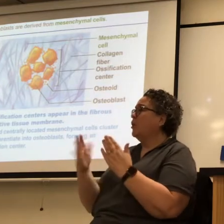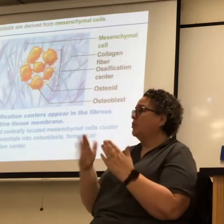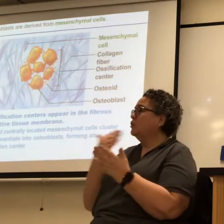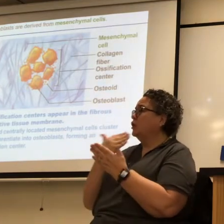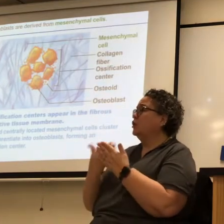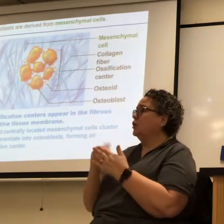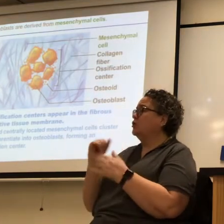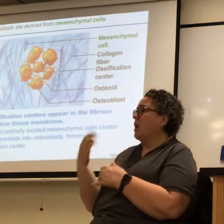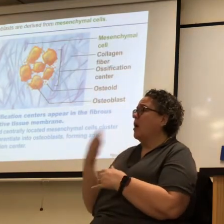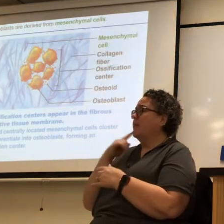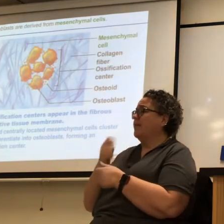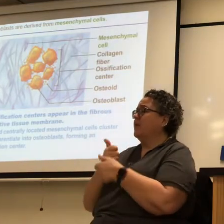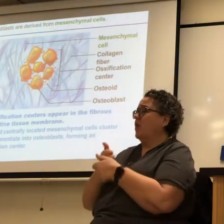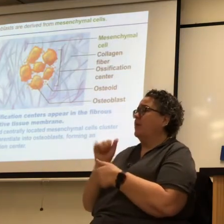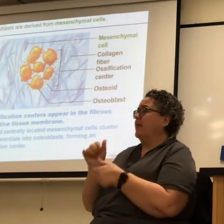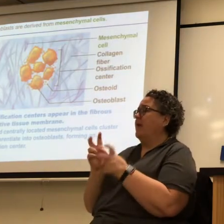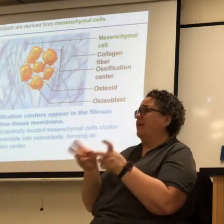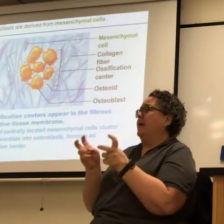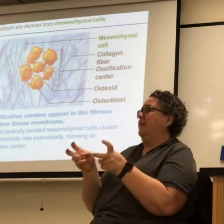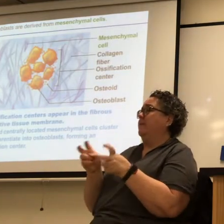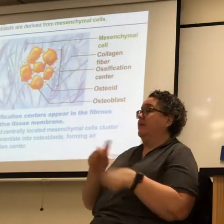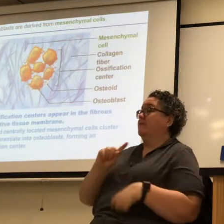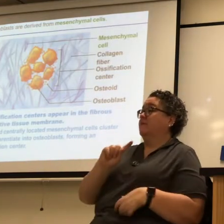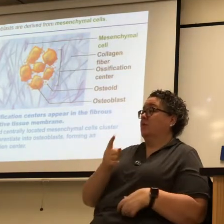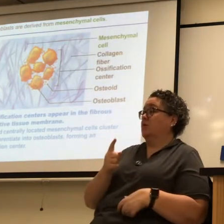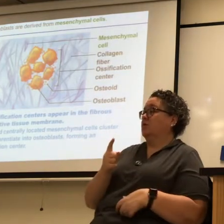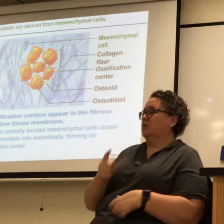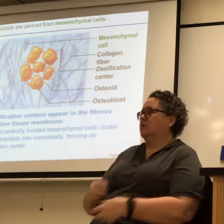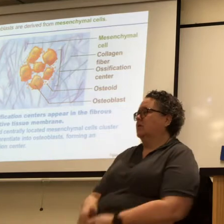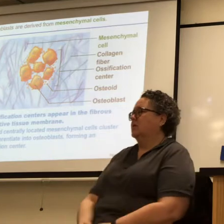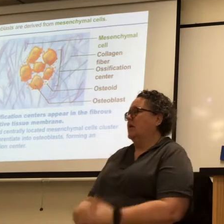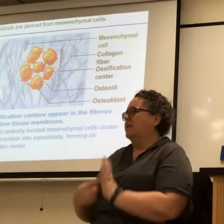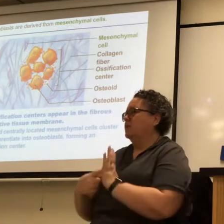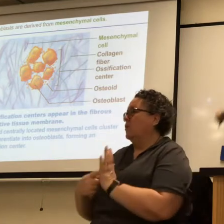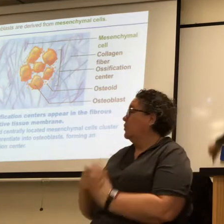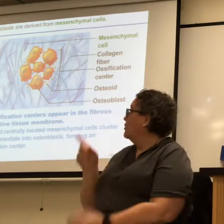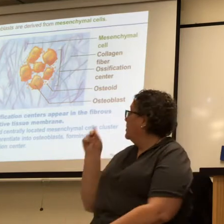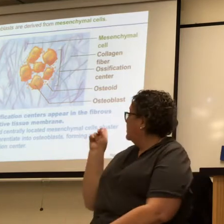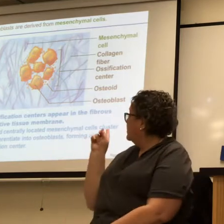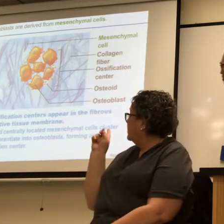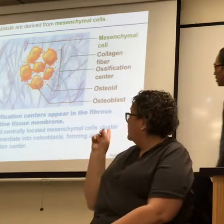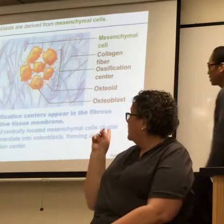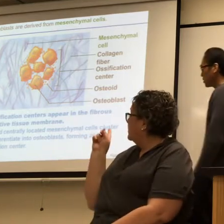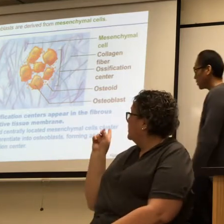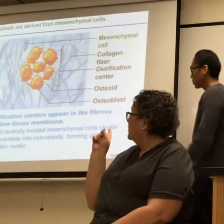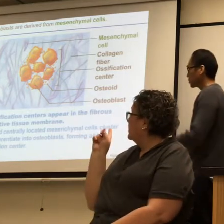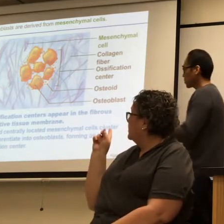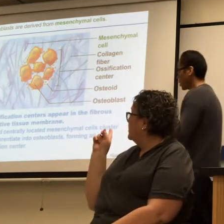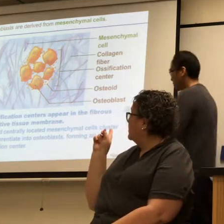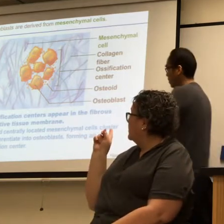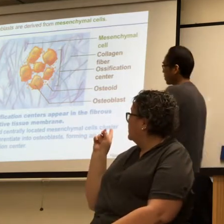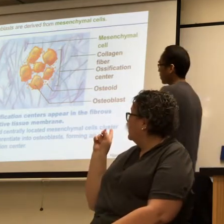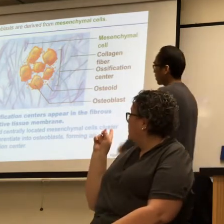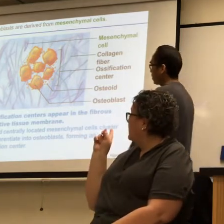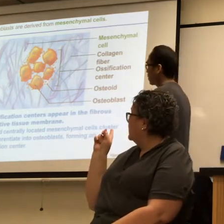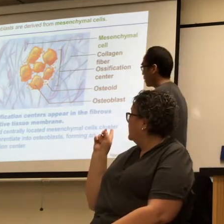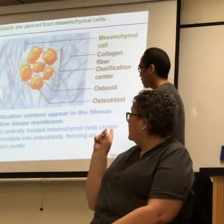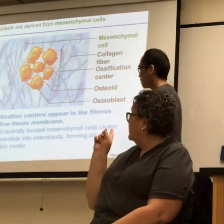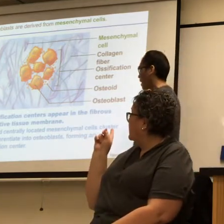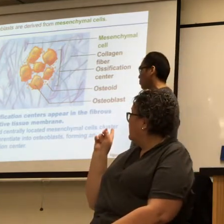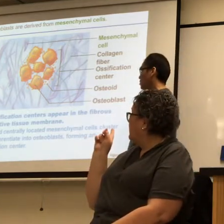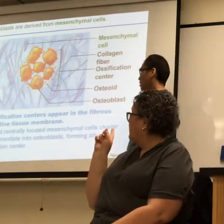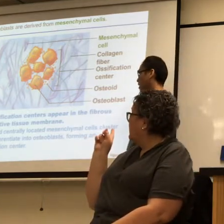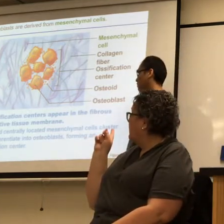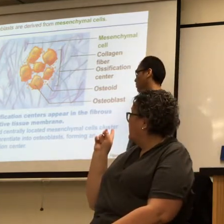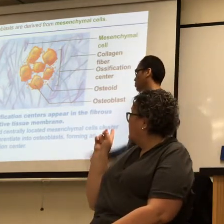following that theme. Step one, right from the slide there, ossification centers appear in